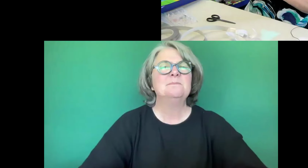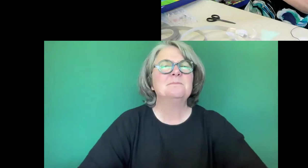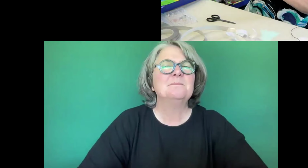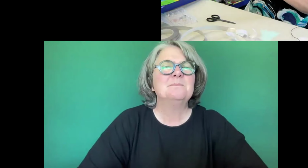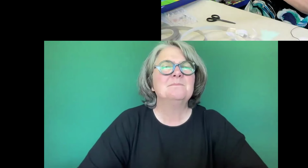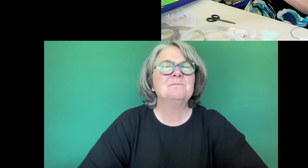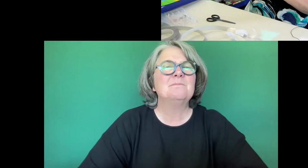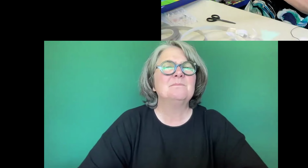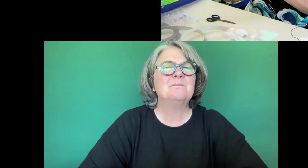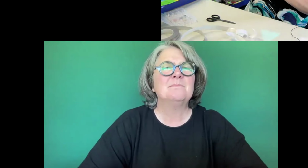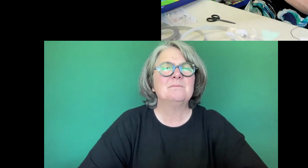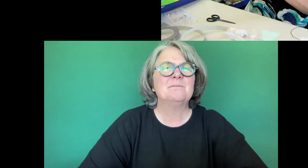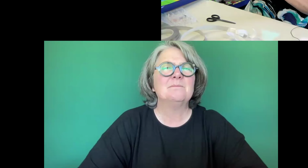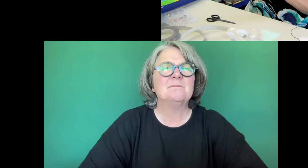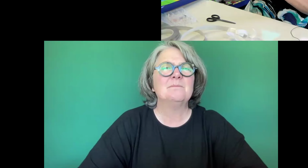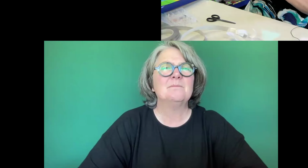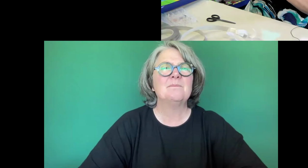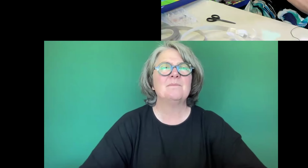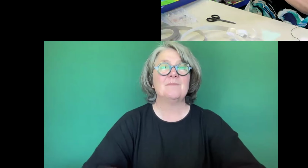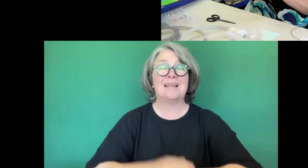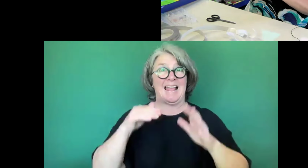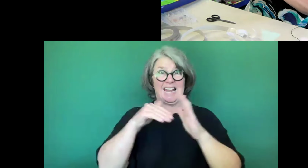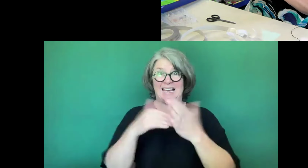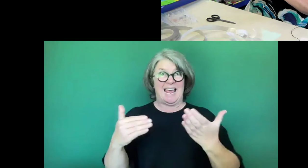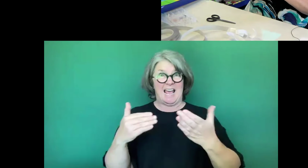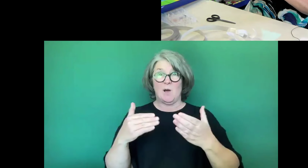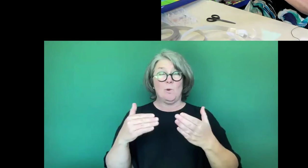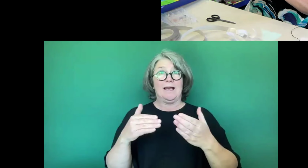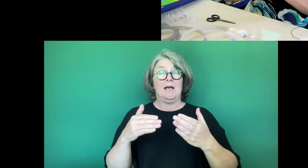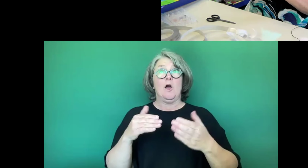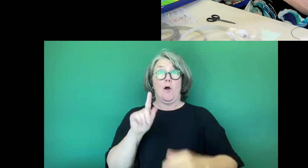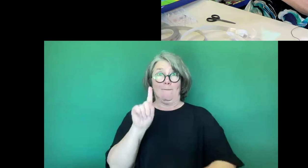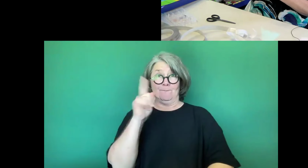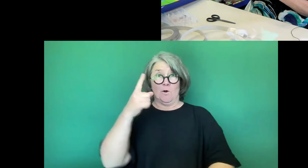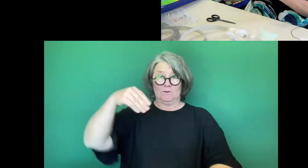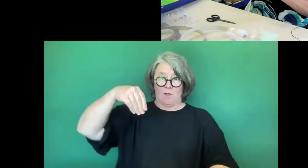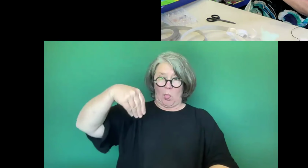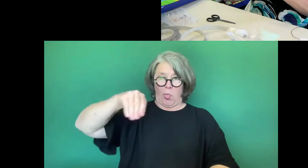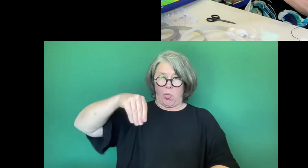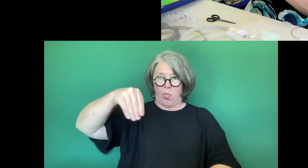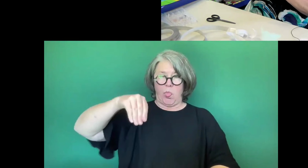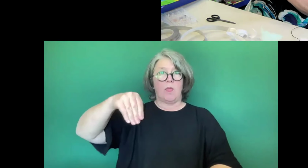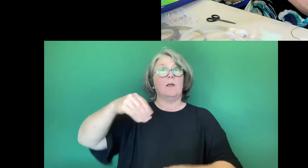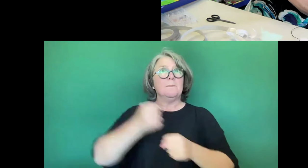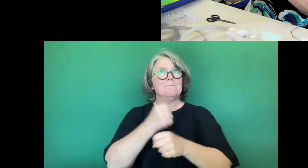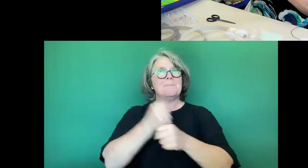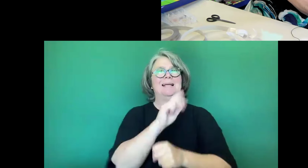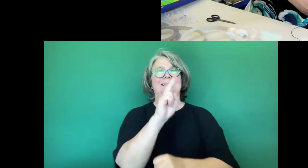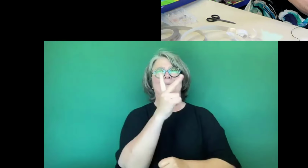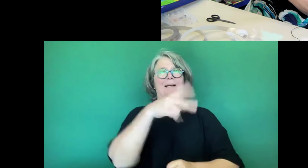here. So I'm just making my second flap exactly the same way as I made my first.